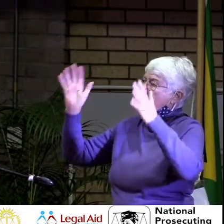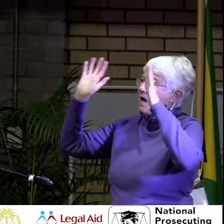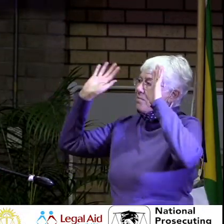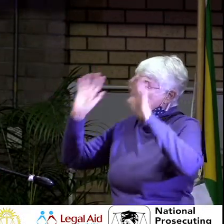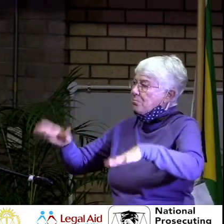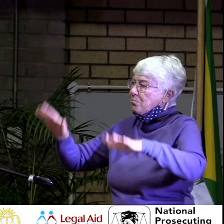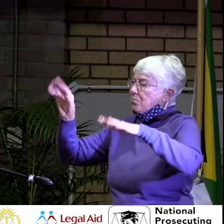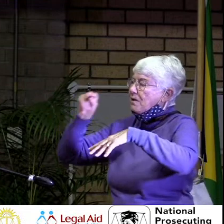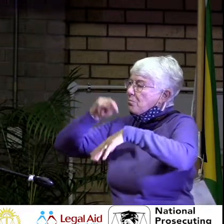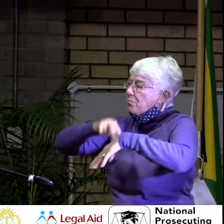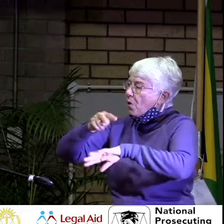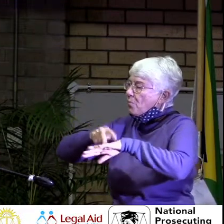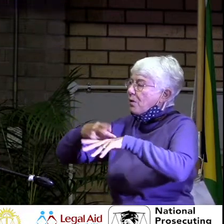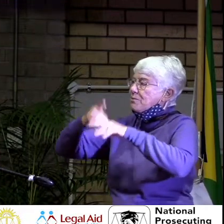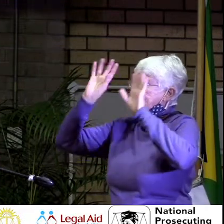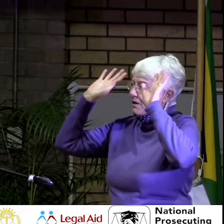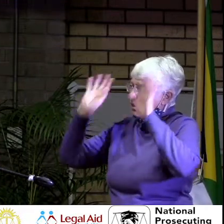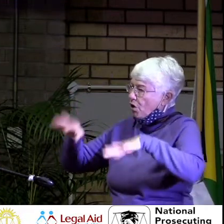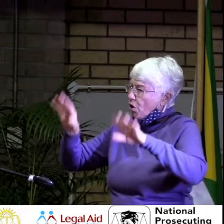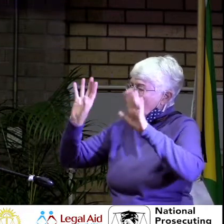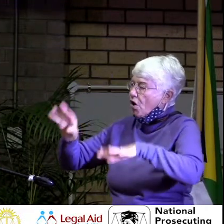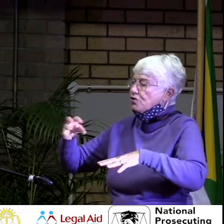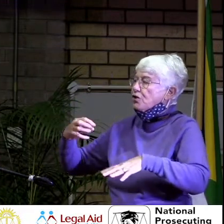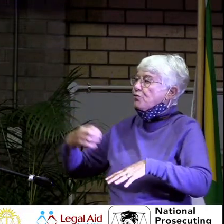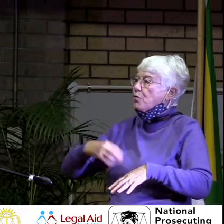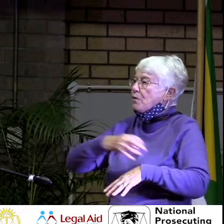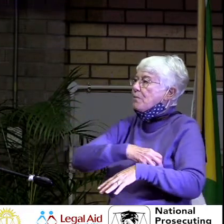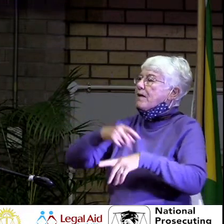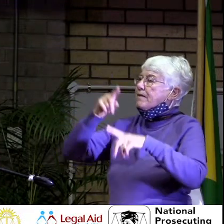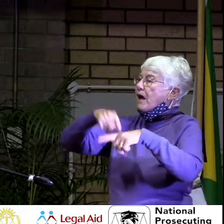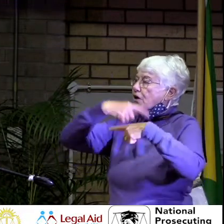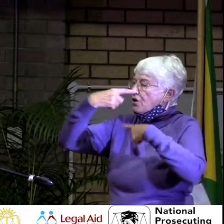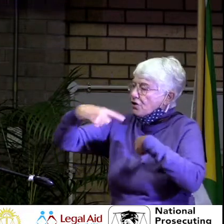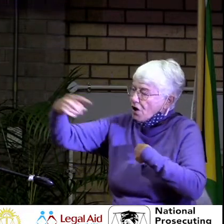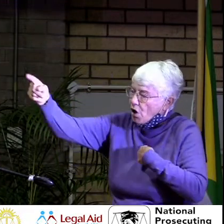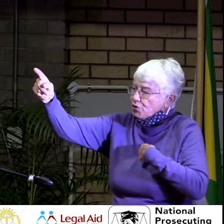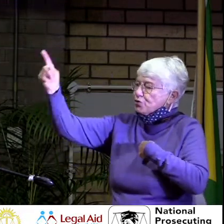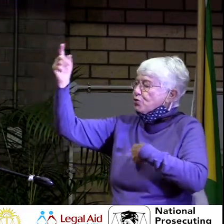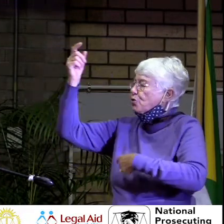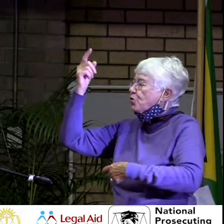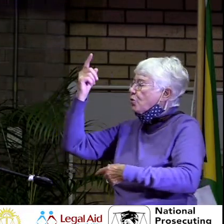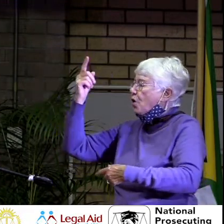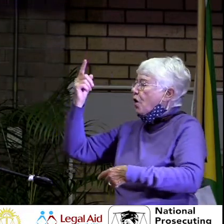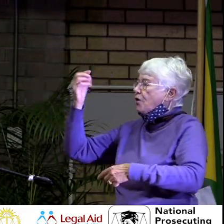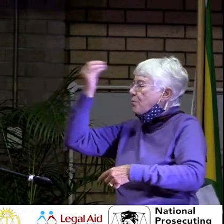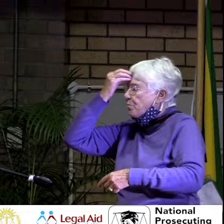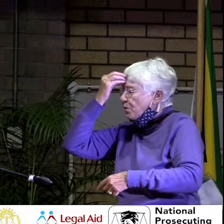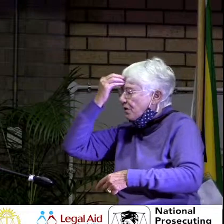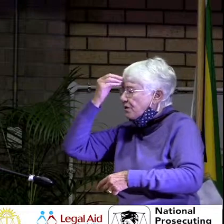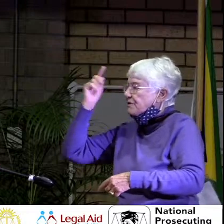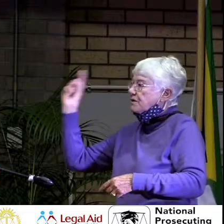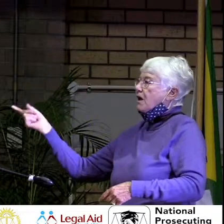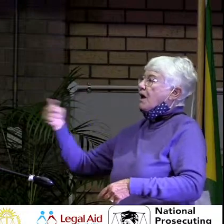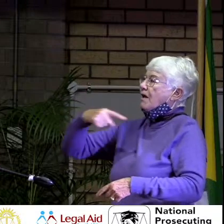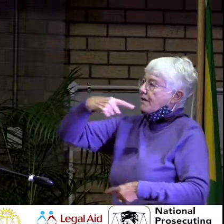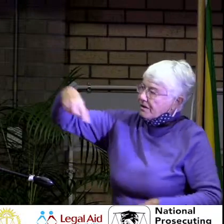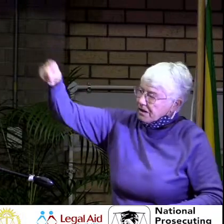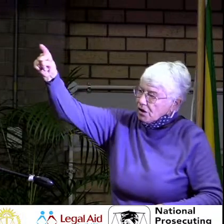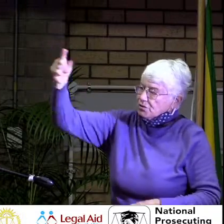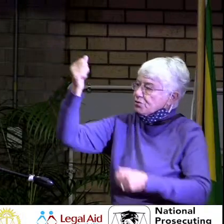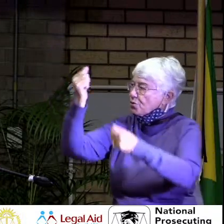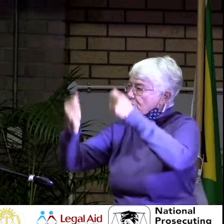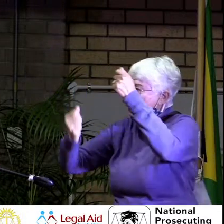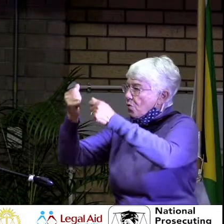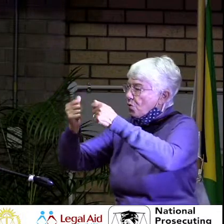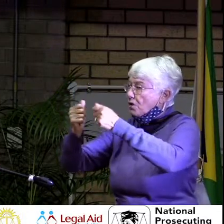women get the initial order, but they then withdraw the case because of pressure from the family in